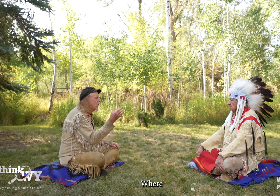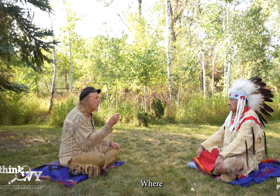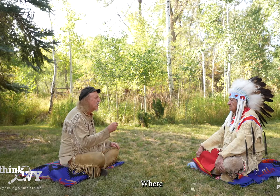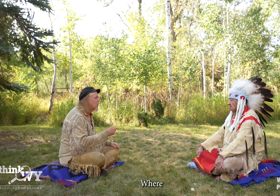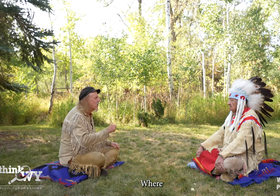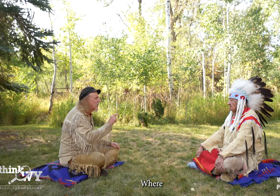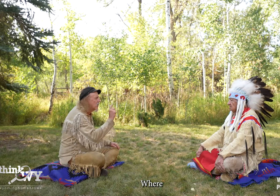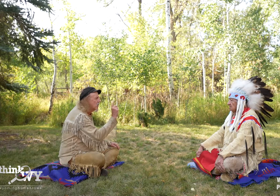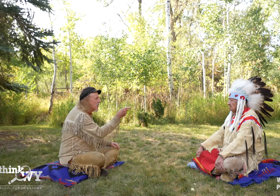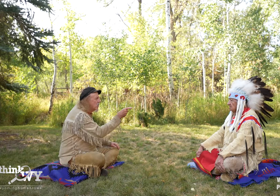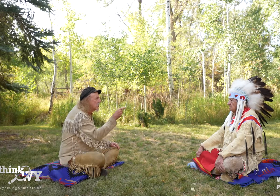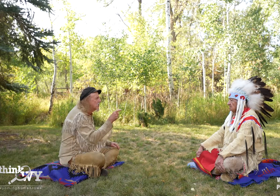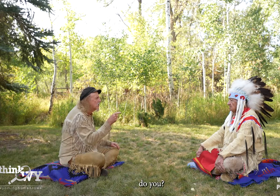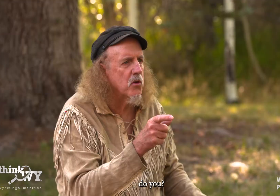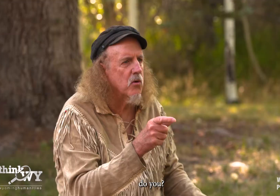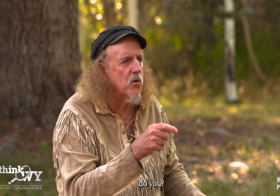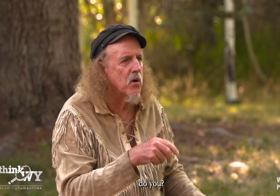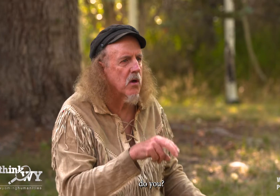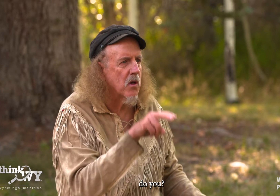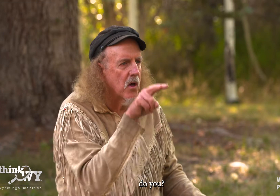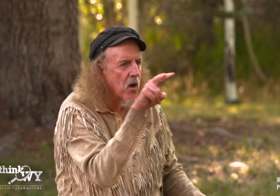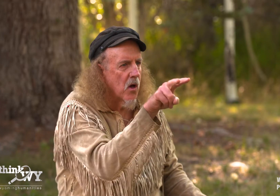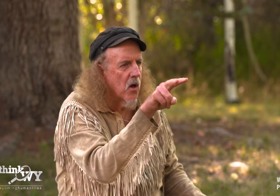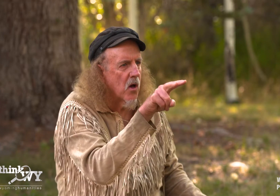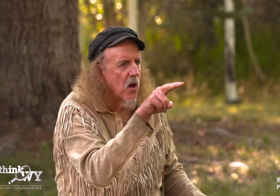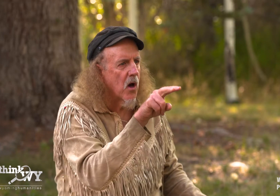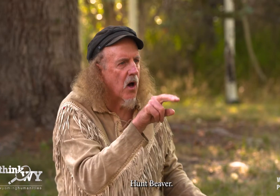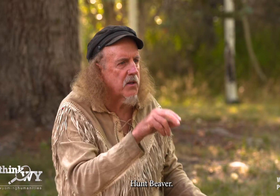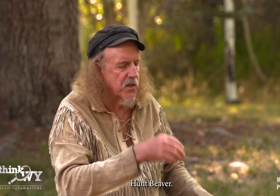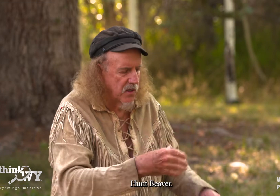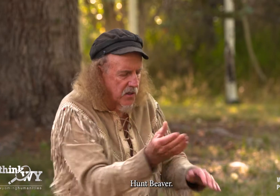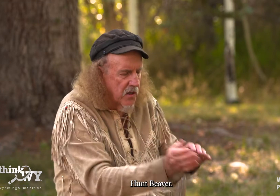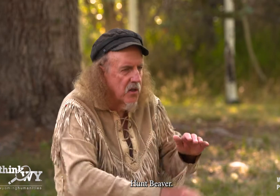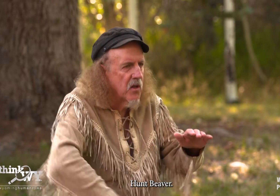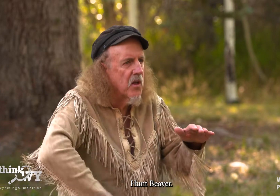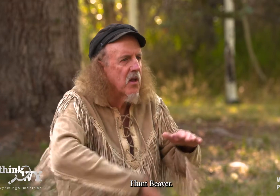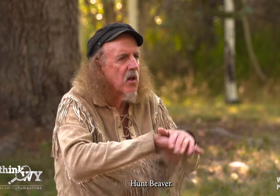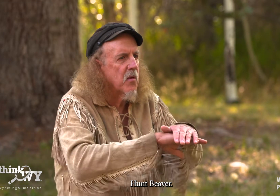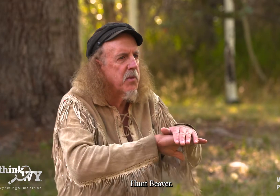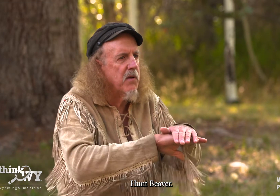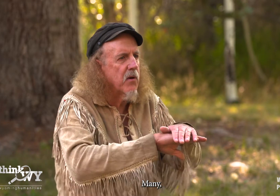Where do you hunt beaver?